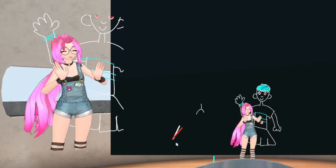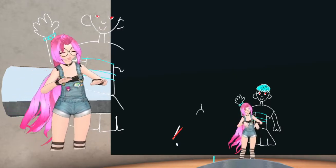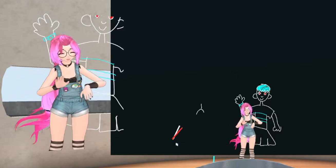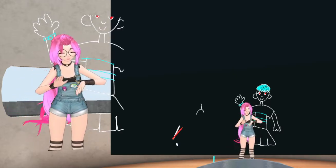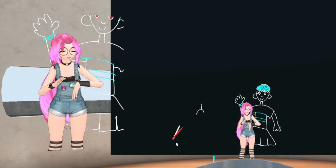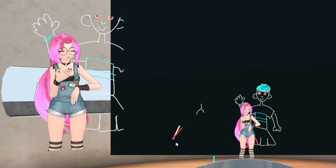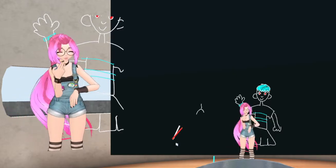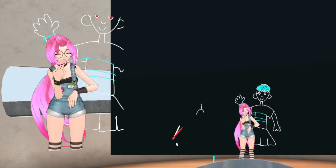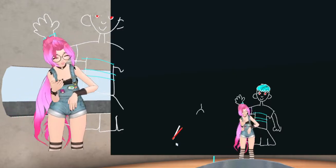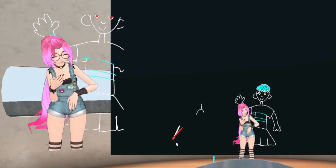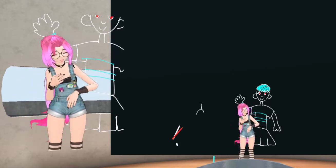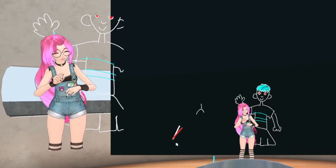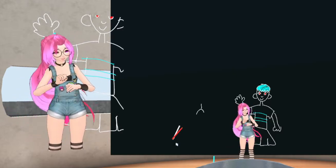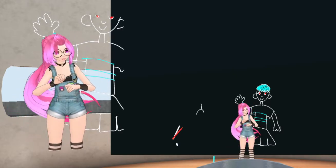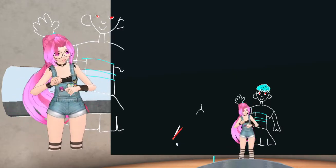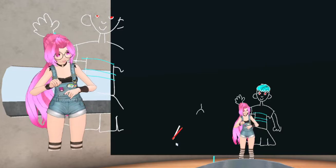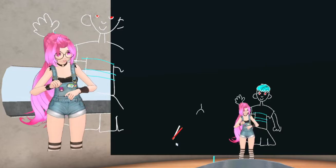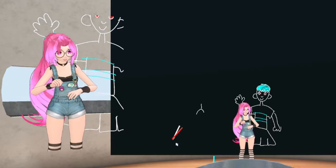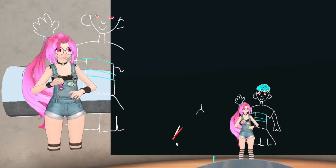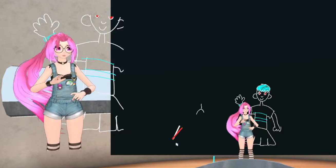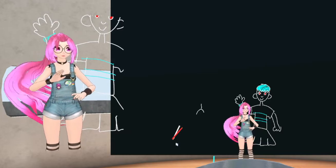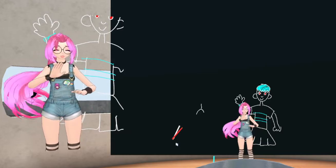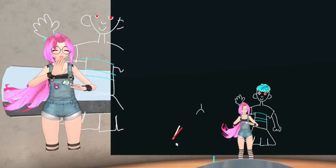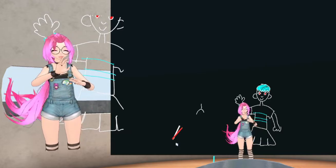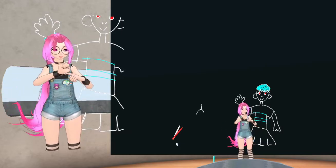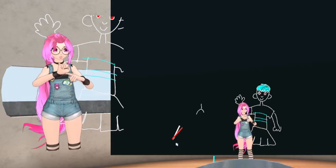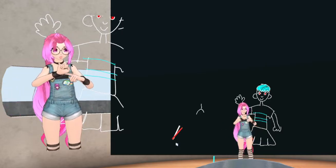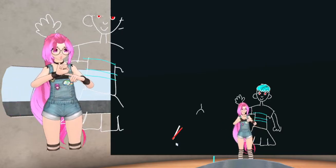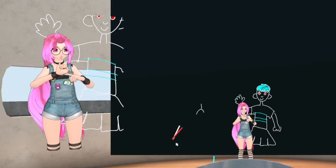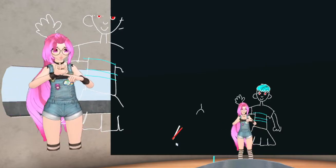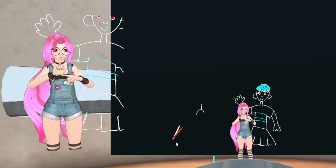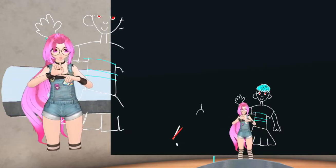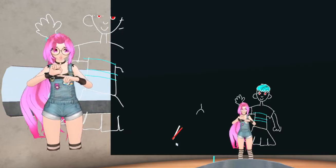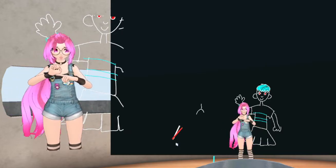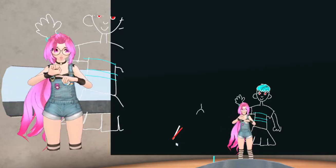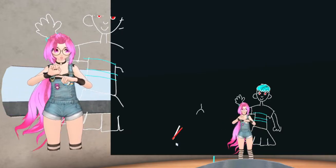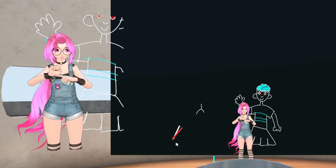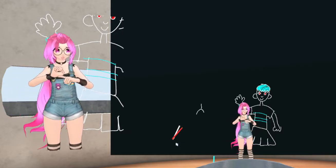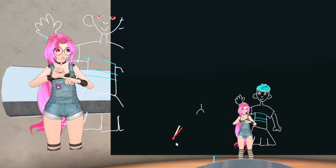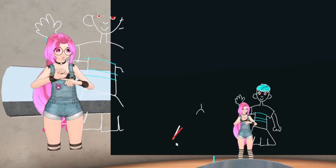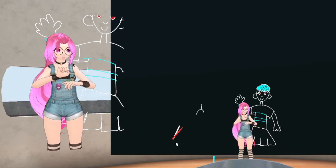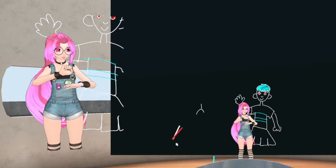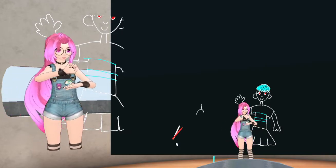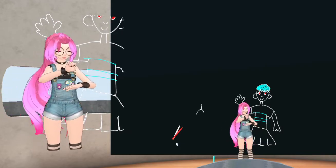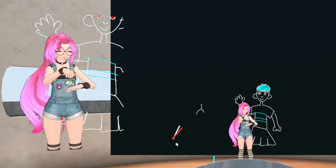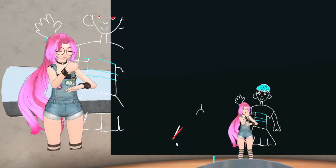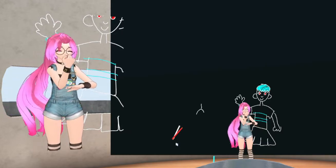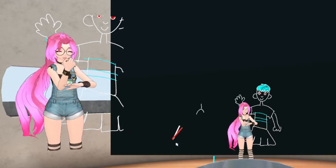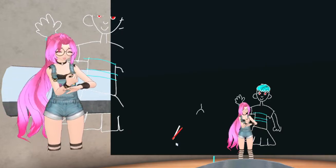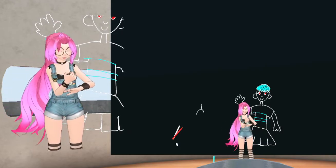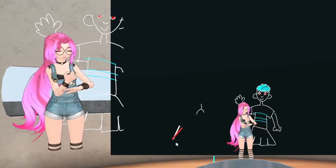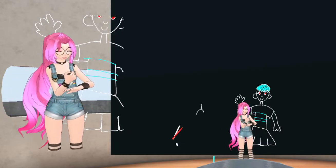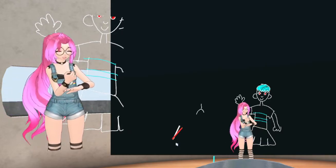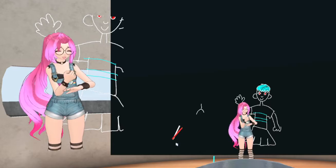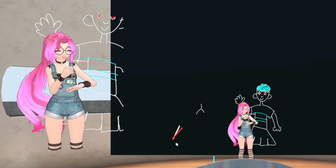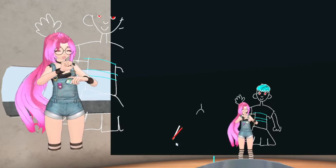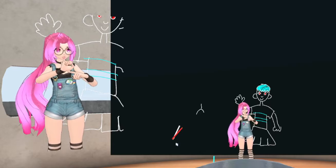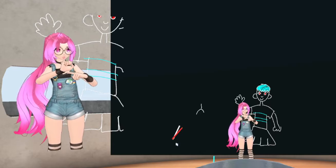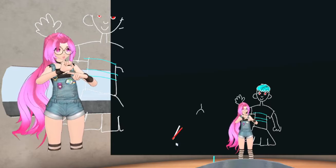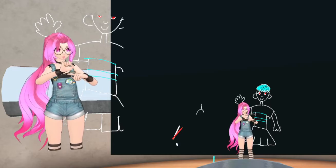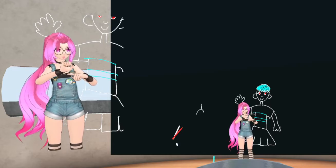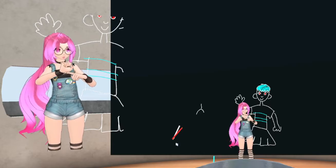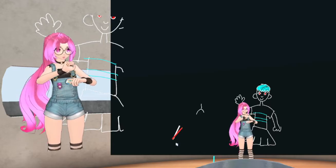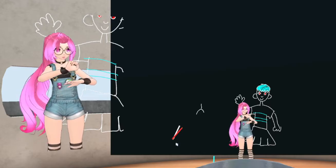and you could say like, oh my god, I saw they had an engagement ring. You could do an E hand, E for engagement, and then you like lock it